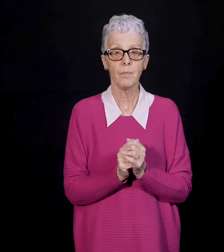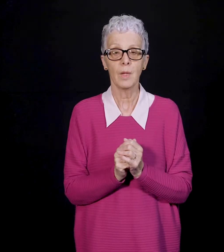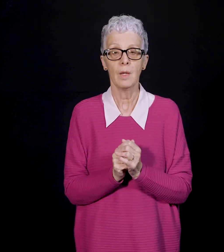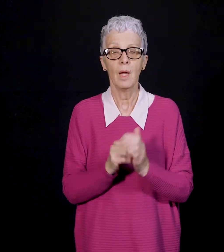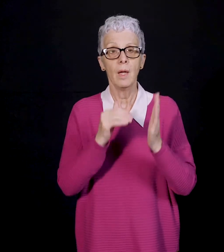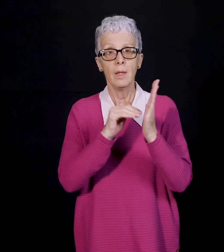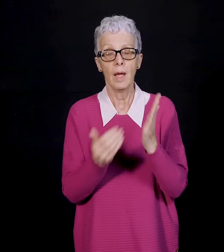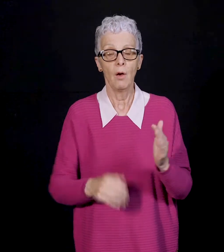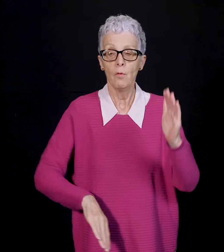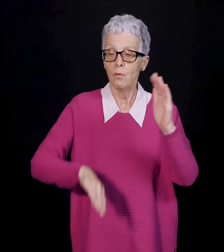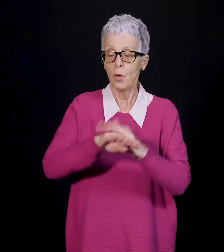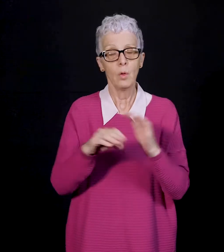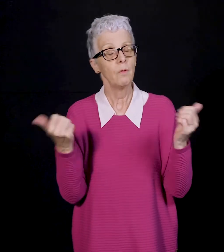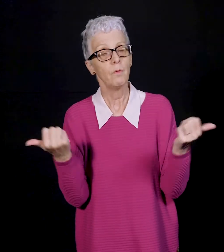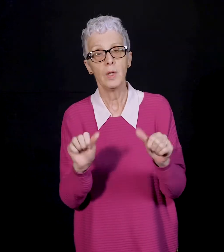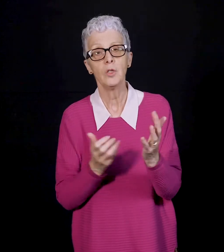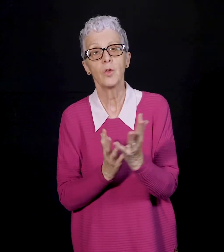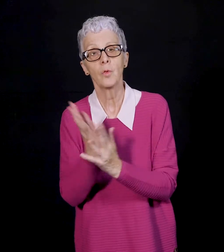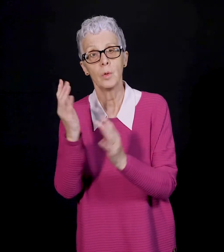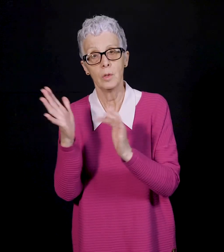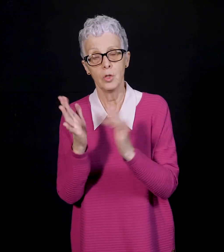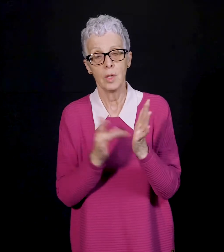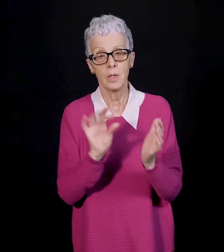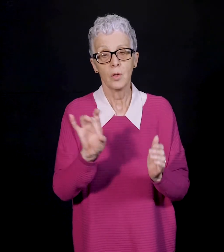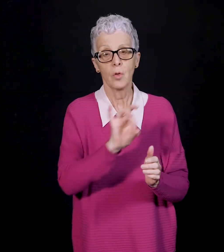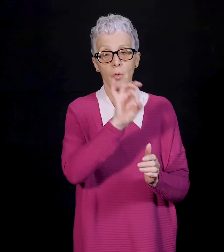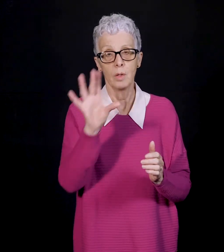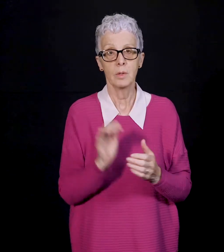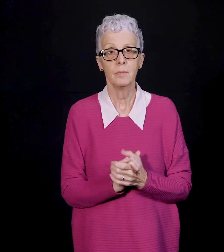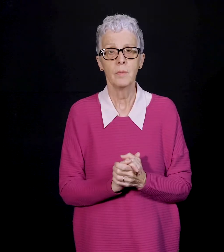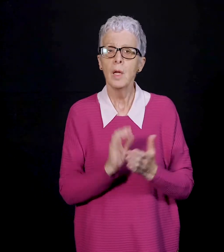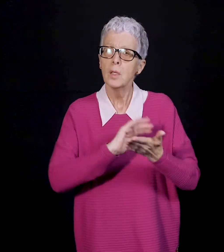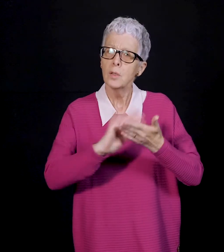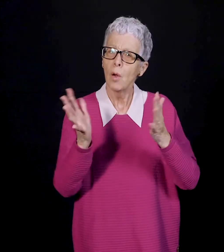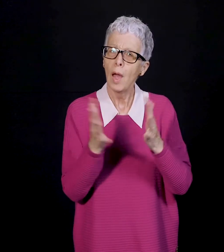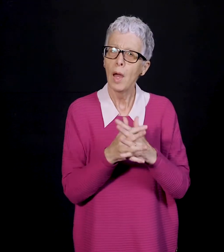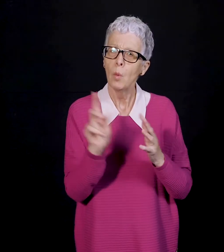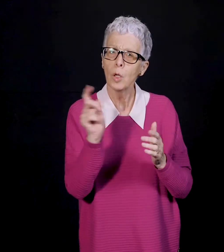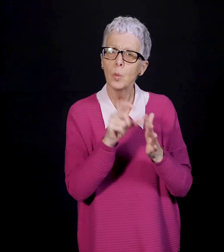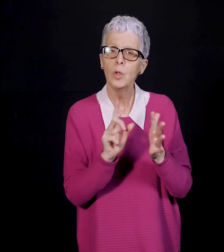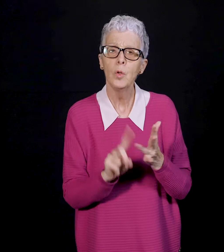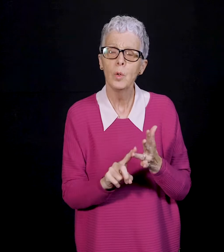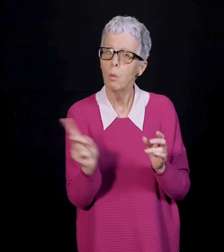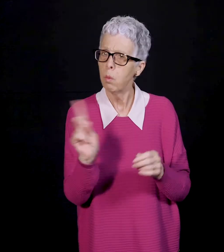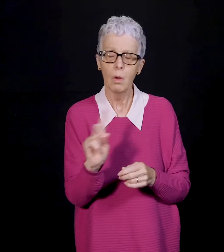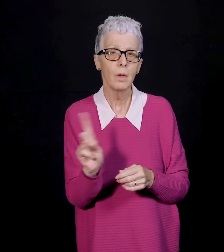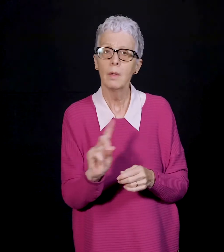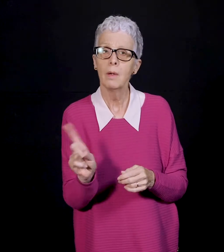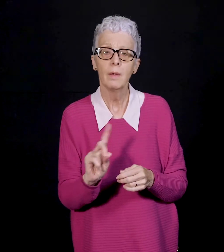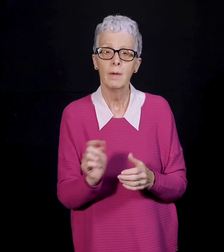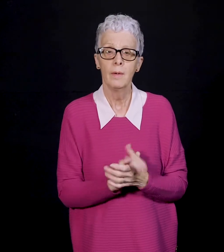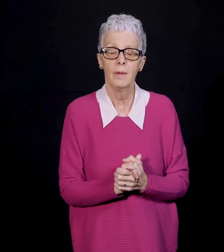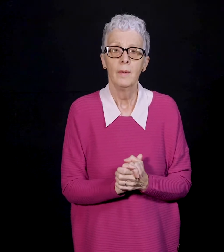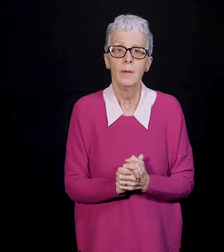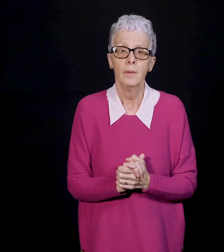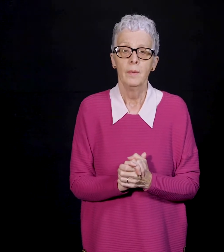done completely in the Lord Jesus Christ. So what's our response to all of that? What should we do? Well, I think there